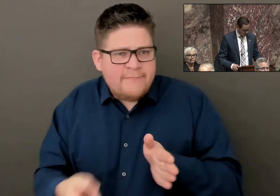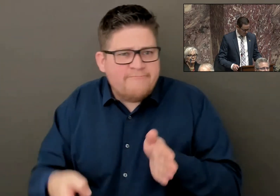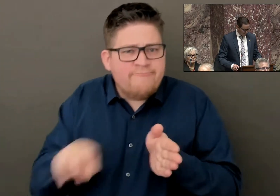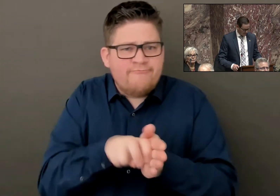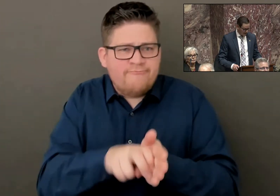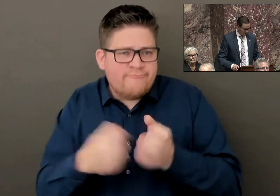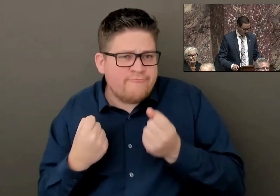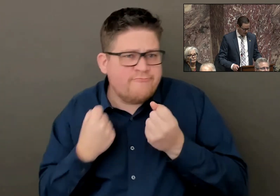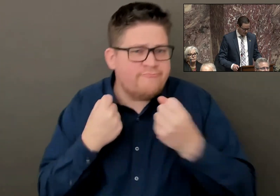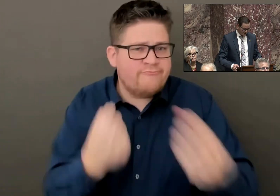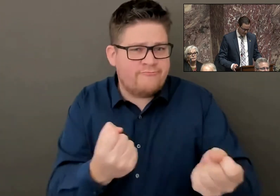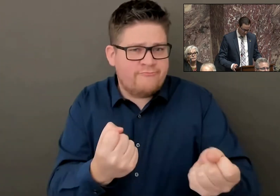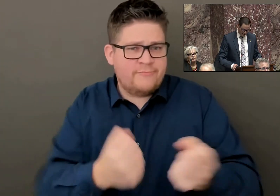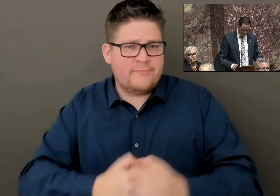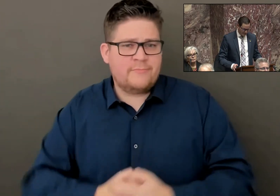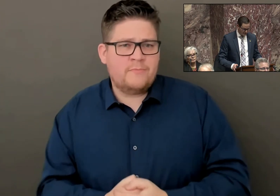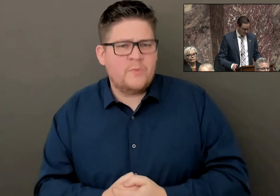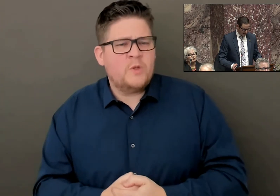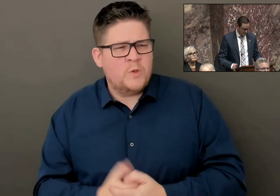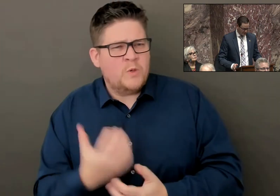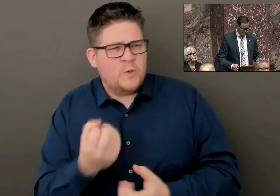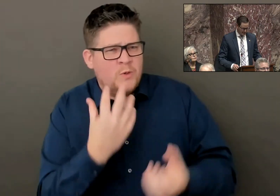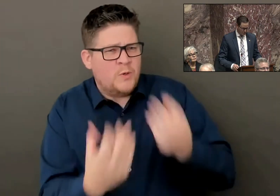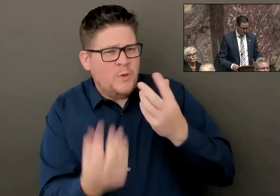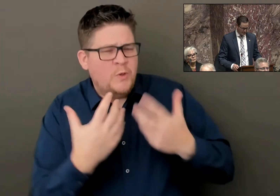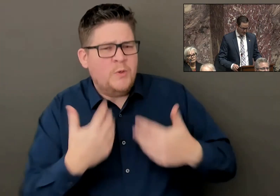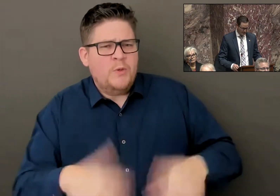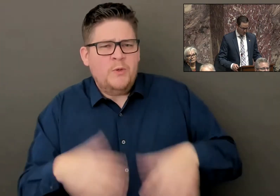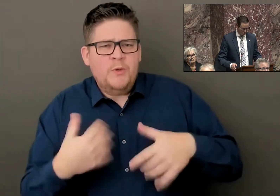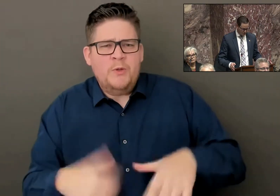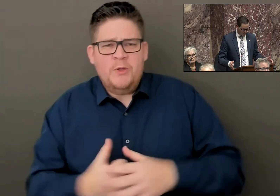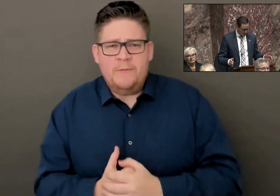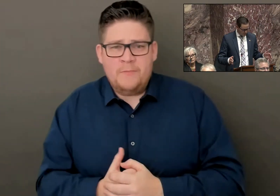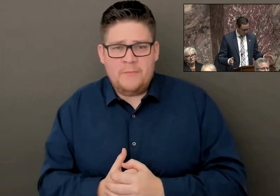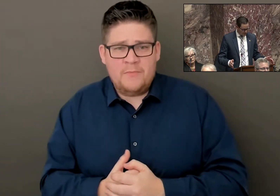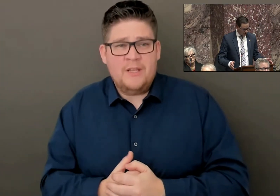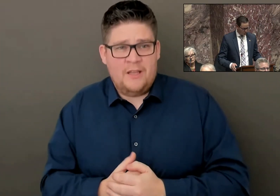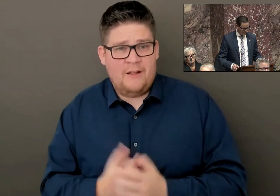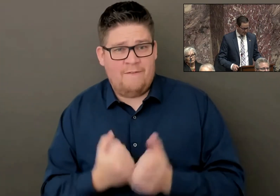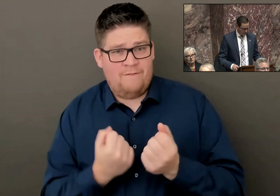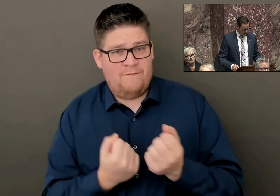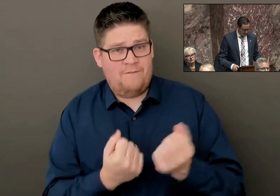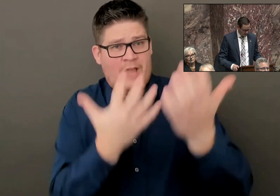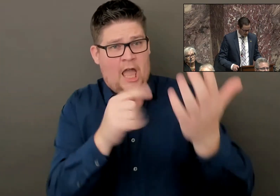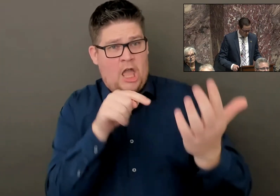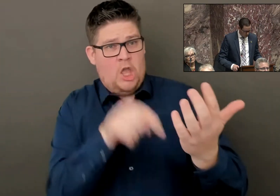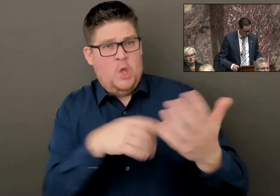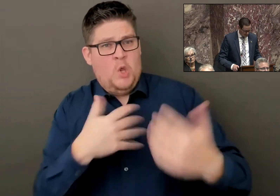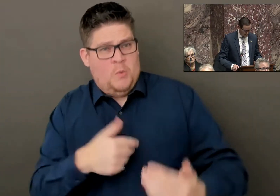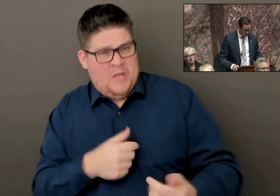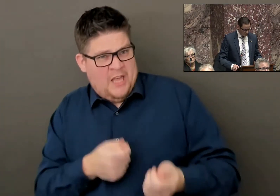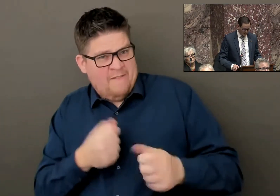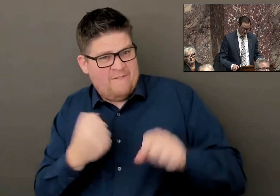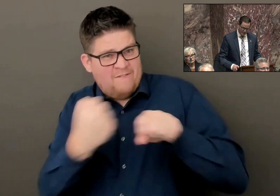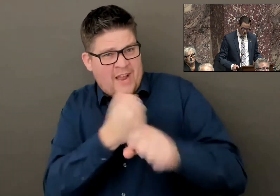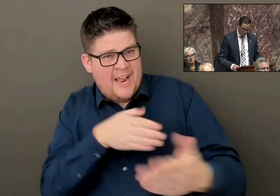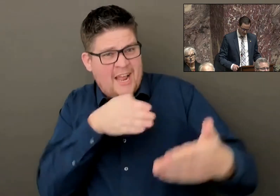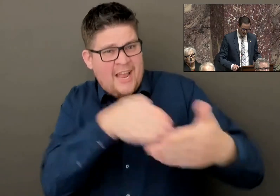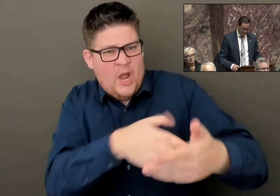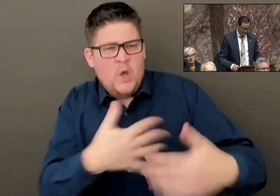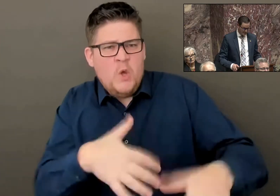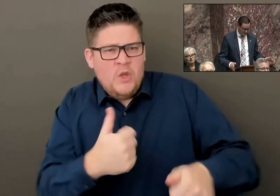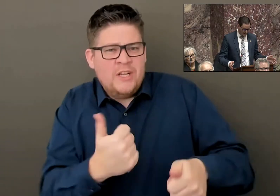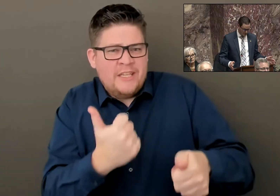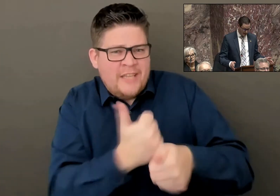if fighting fires and saving lives isn't dangerous enough, it's also pretty sobering to understand that the equipment and PPE